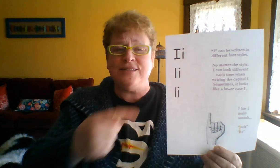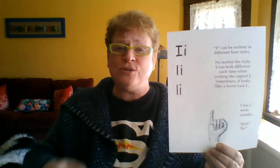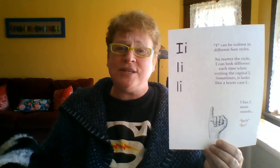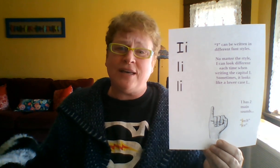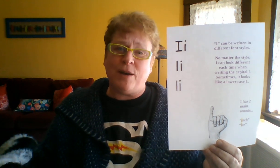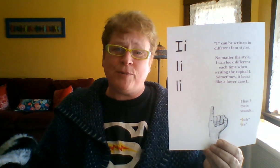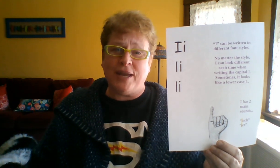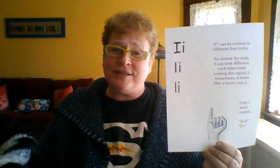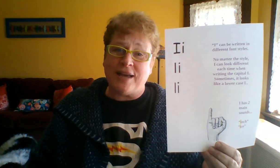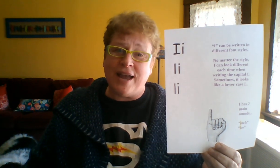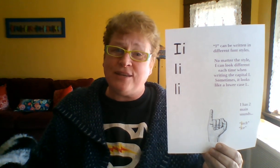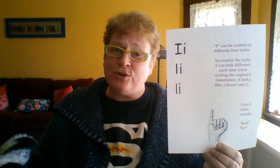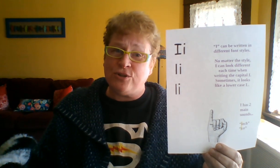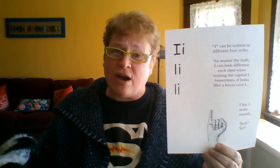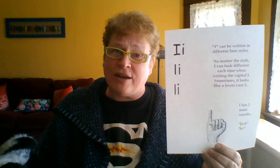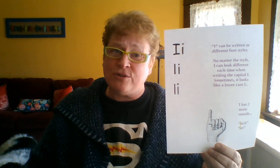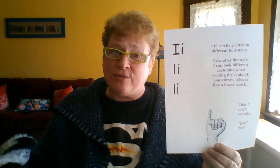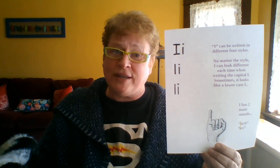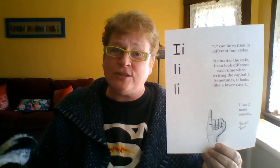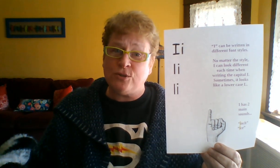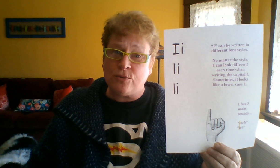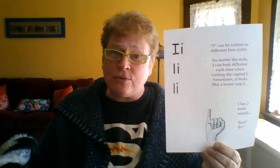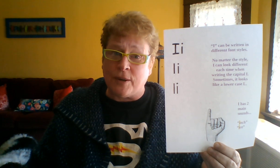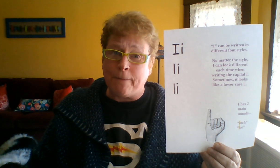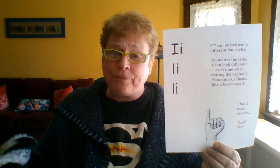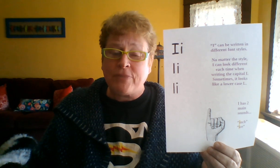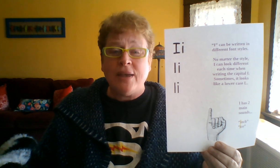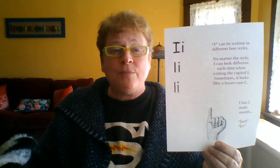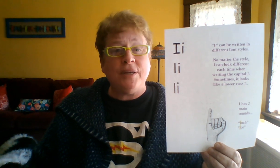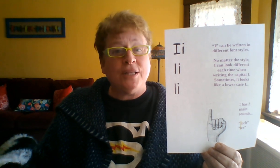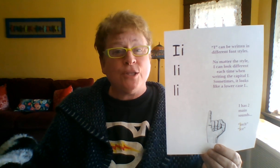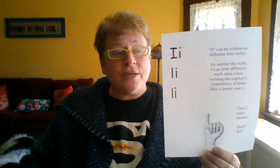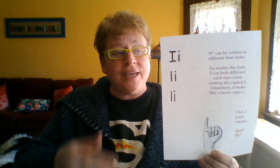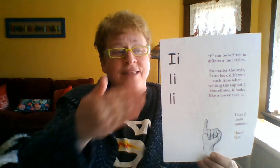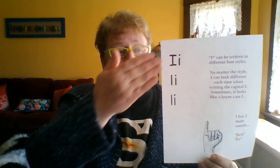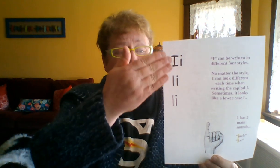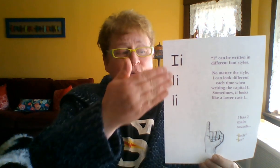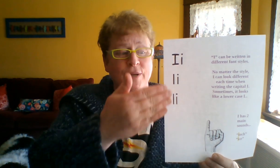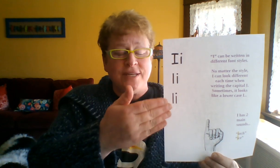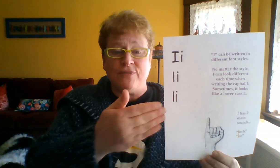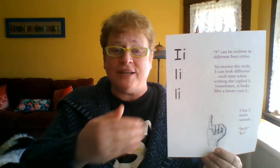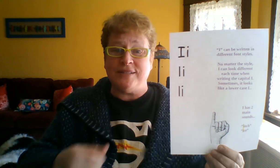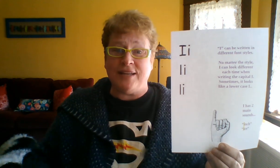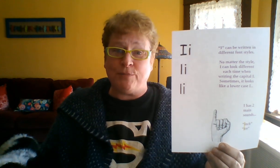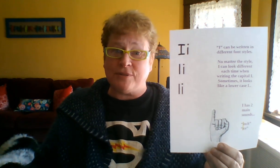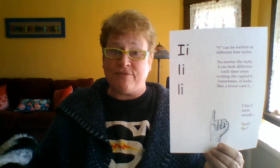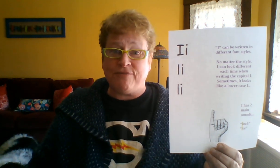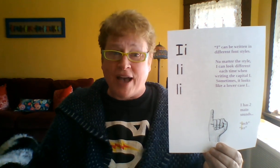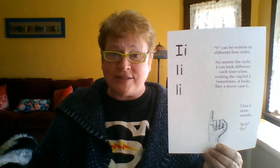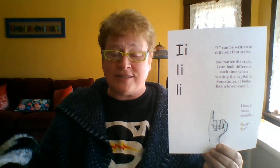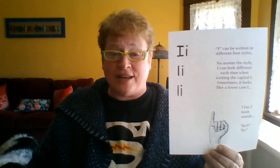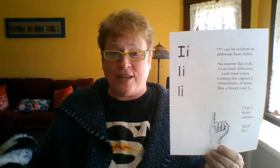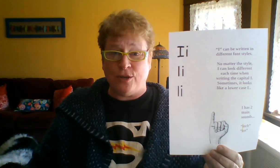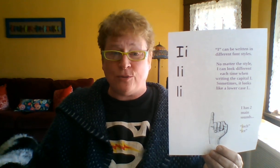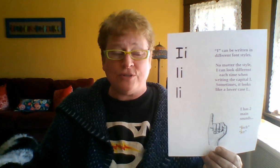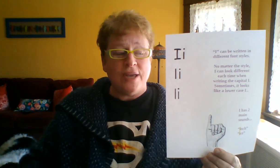usually the uppercase I that you're taught to write in school. But looking at these three different examples of fonts that I used,